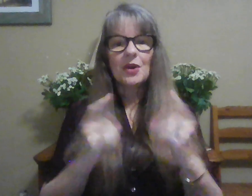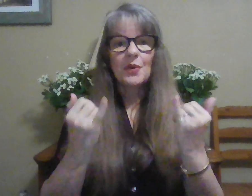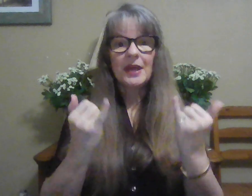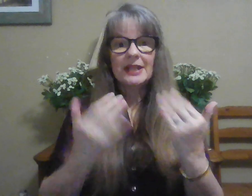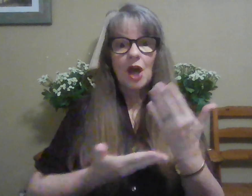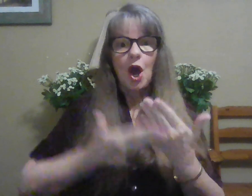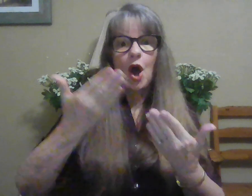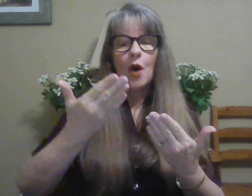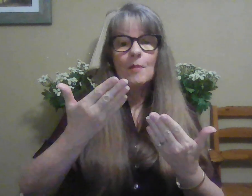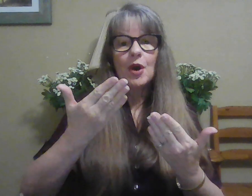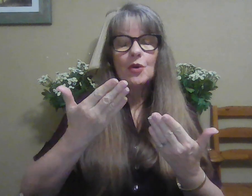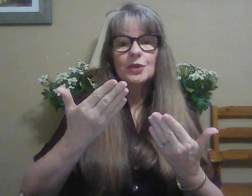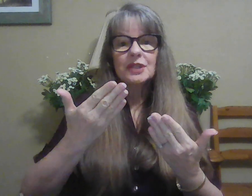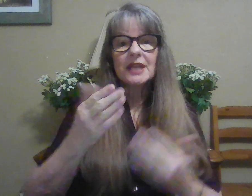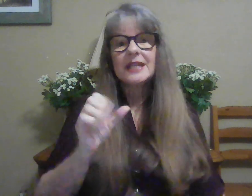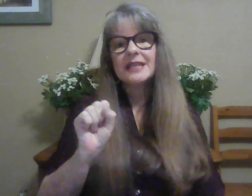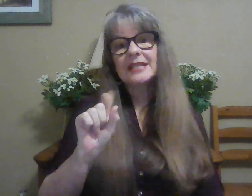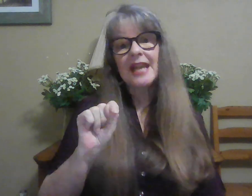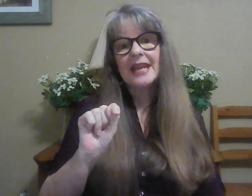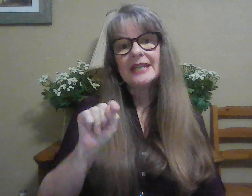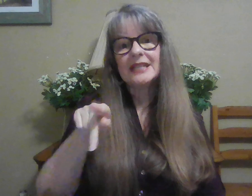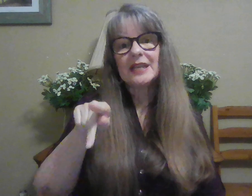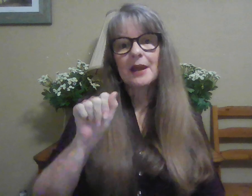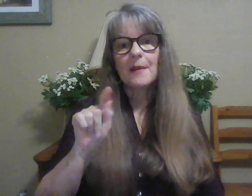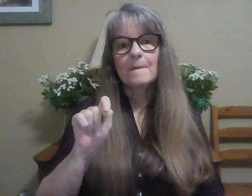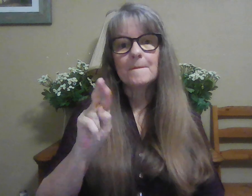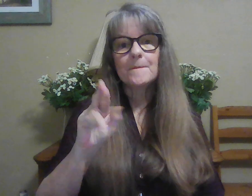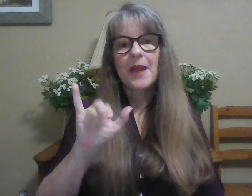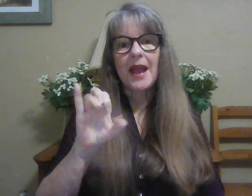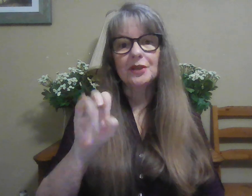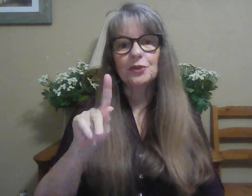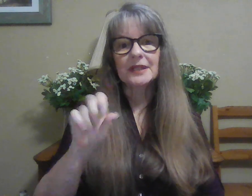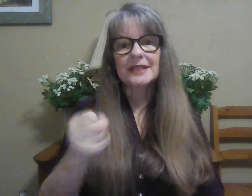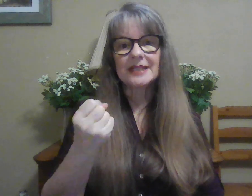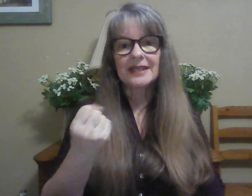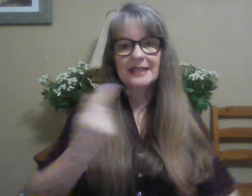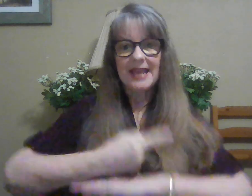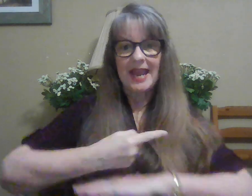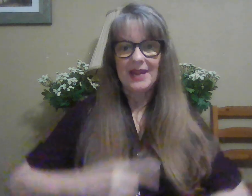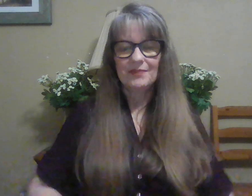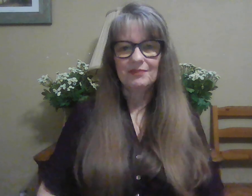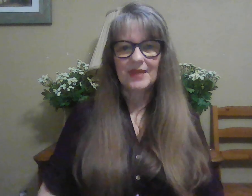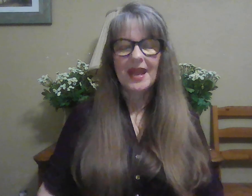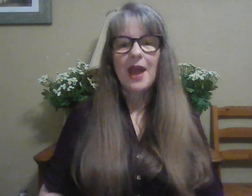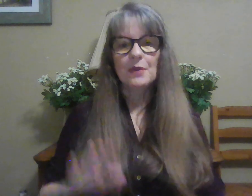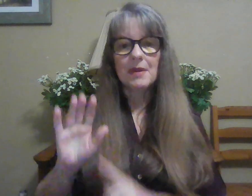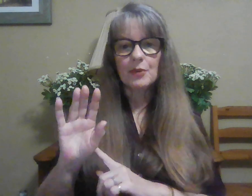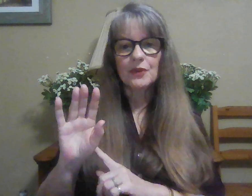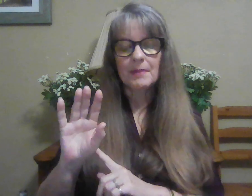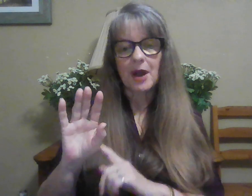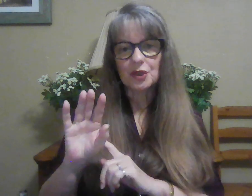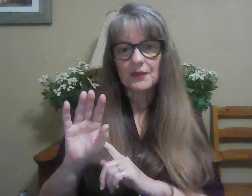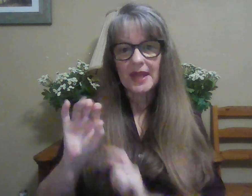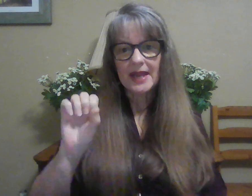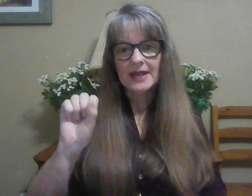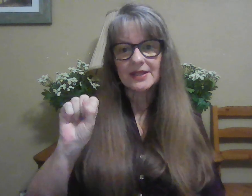So it's almost St. Patrick's Day. And remember, the apostrophe S